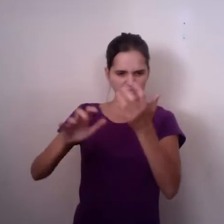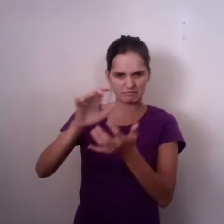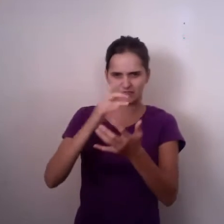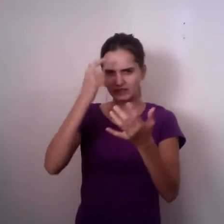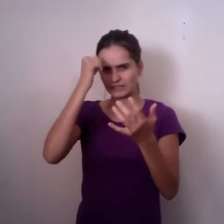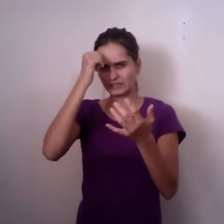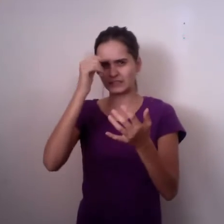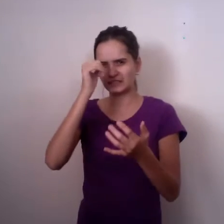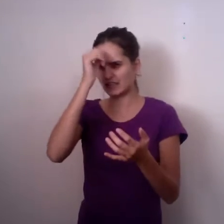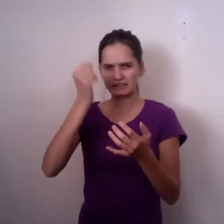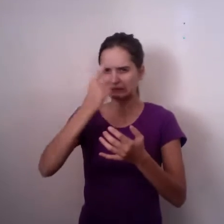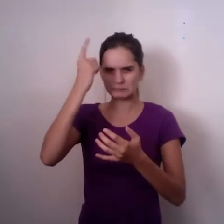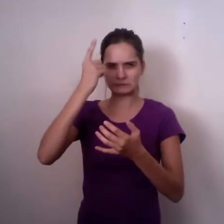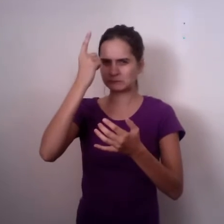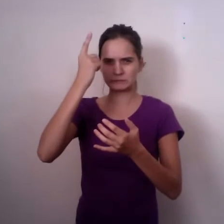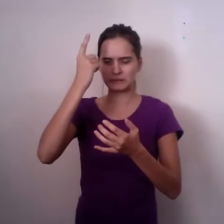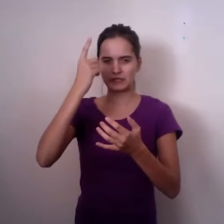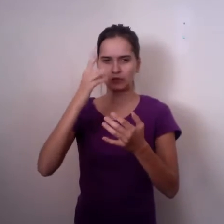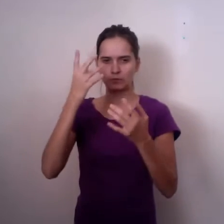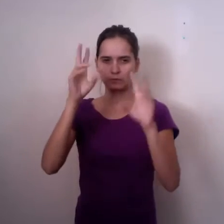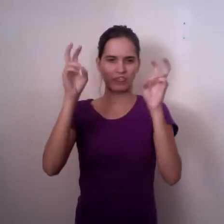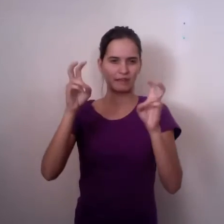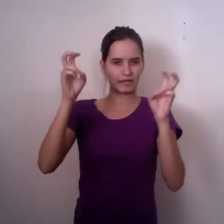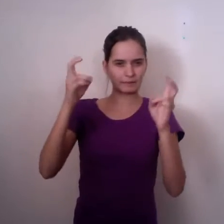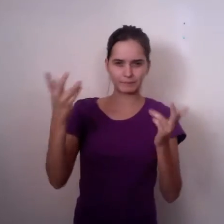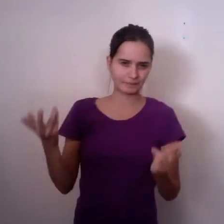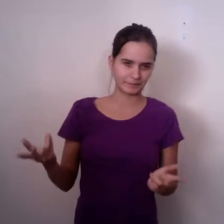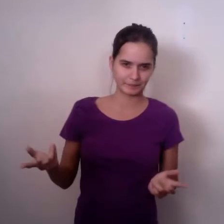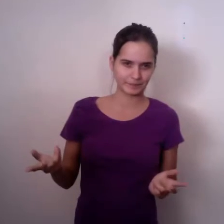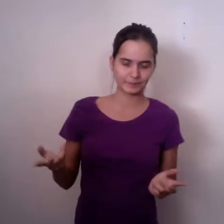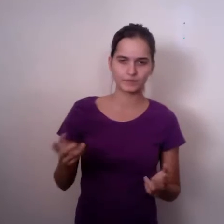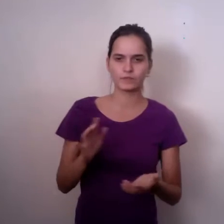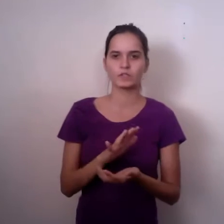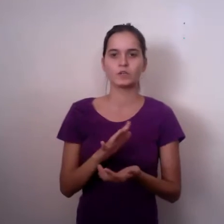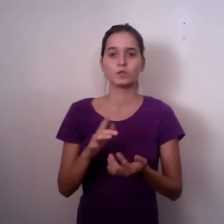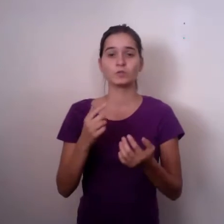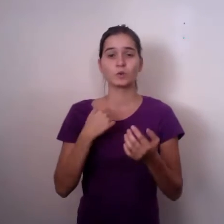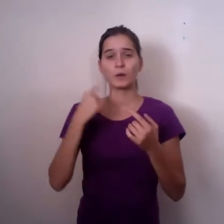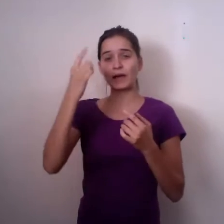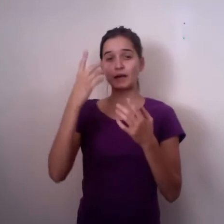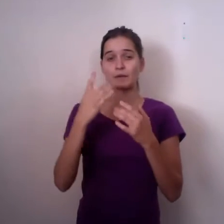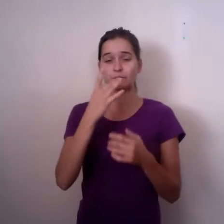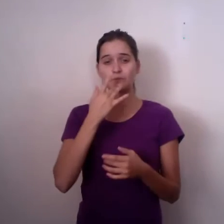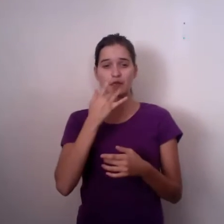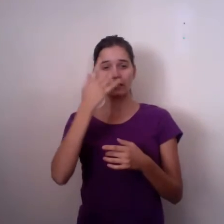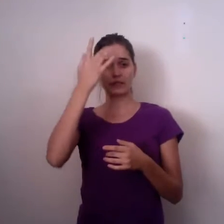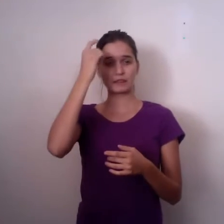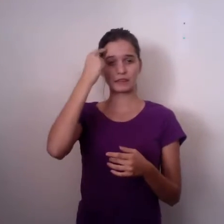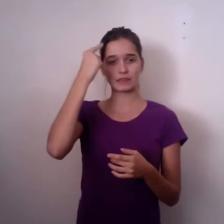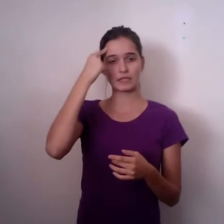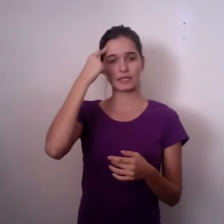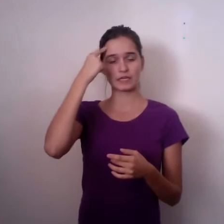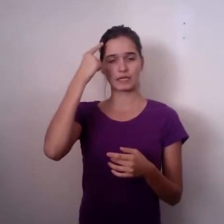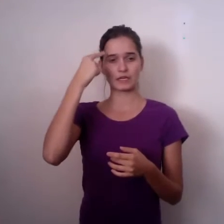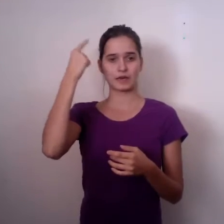or any sort of theme. So I like to think about giving my students assignments that are related to a